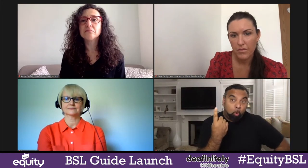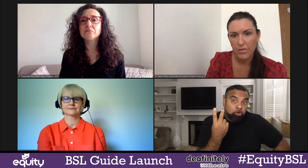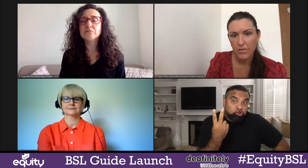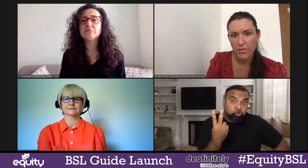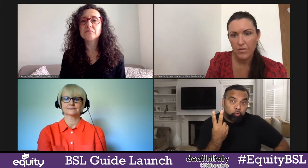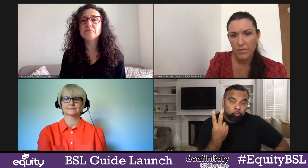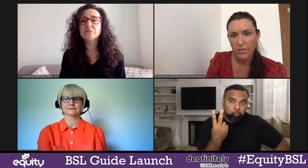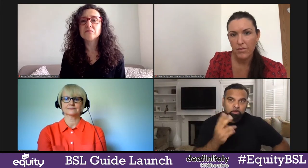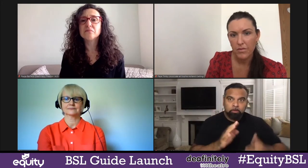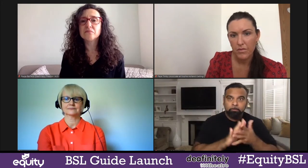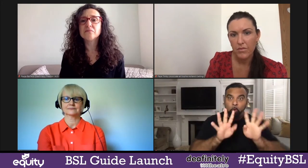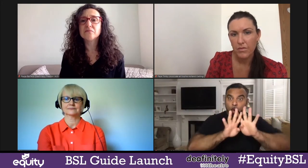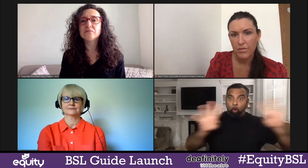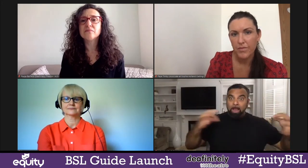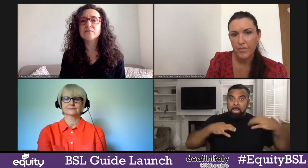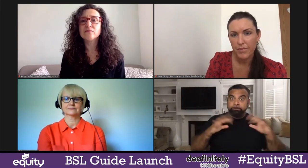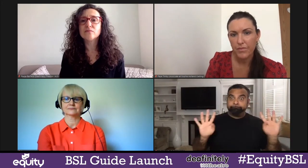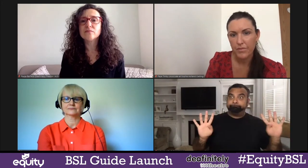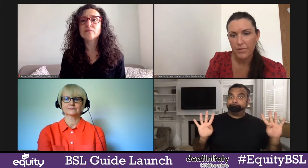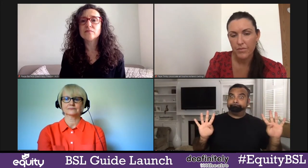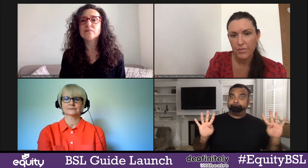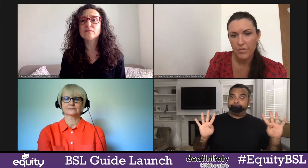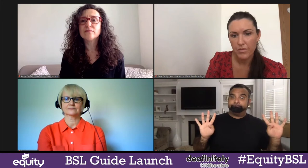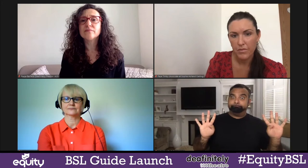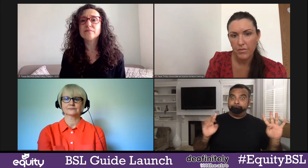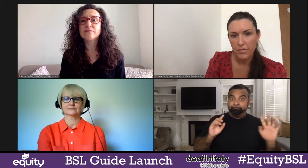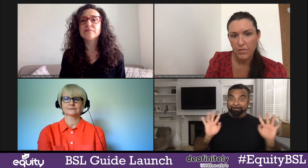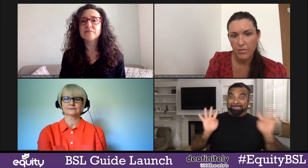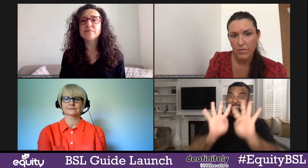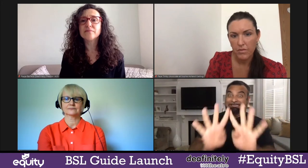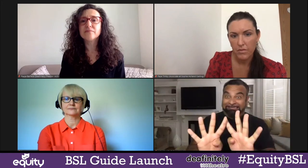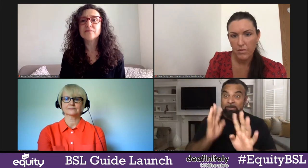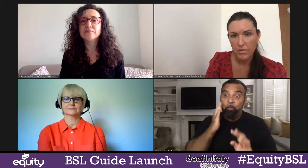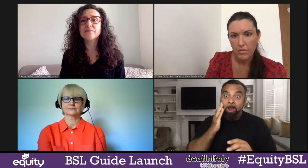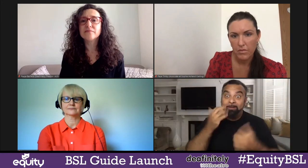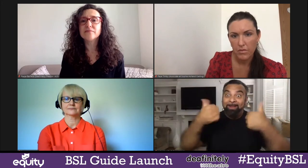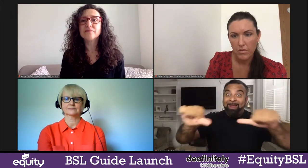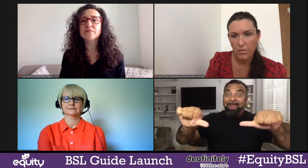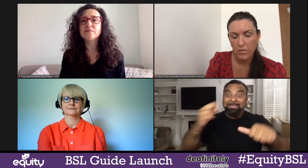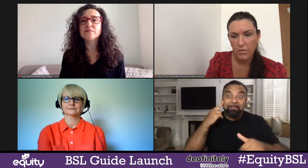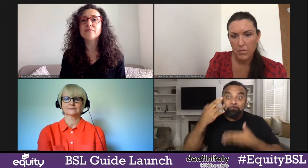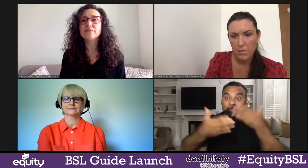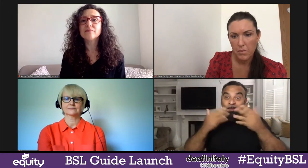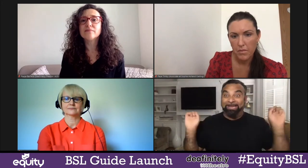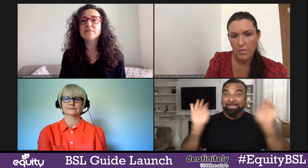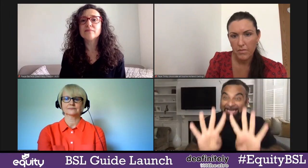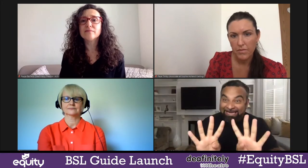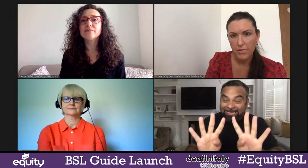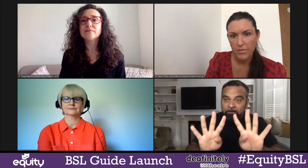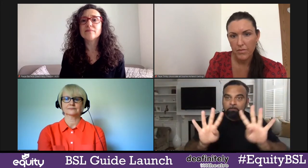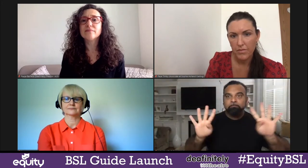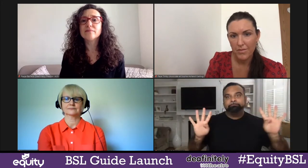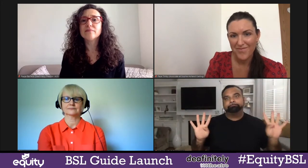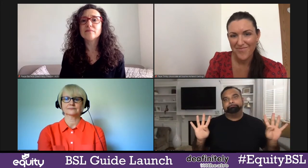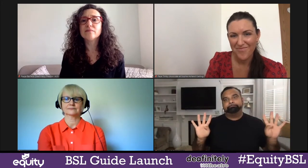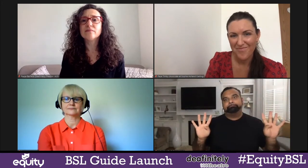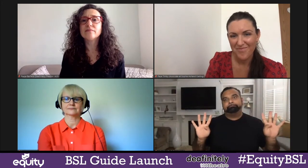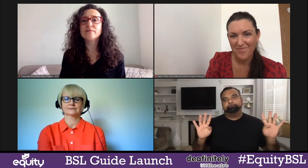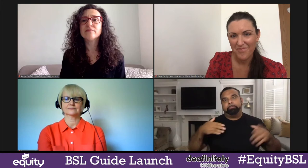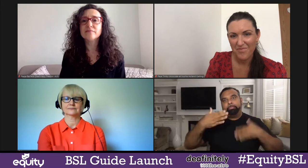year? One, perhaps two. So all of us actors, we're waiting for this deaf story, and then it